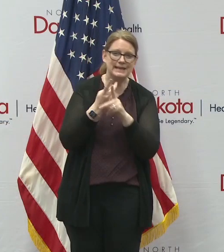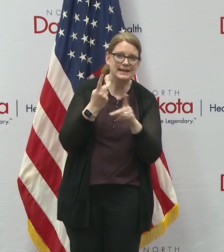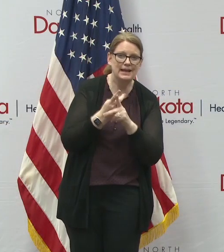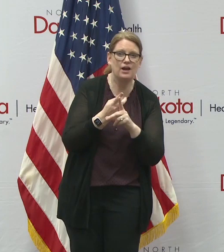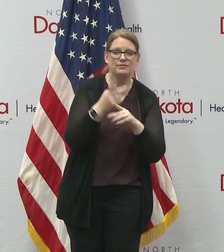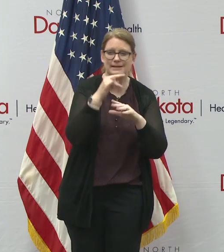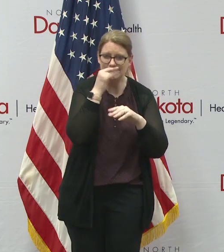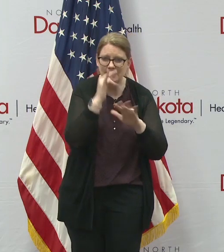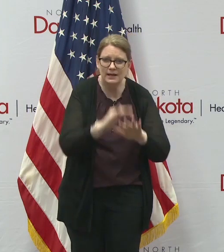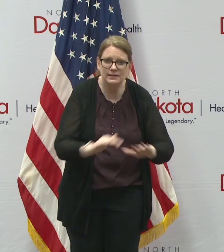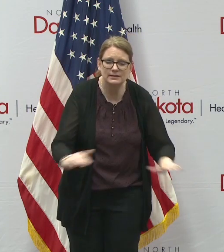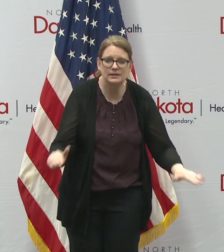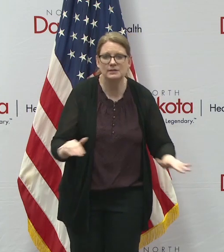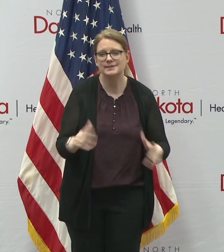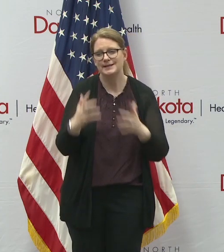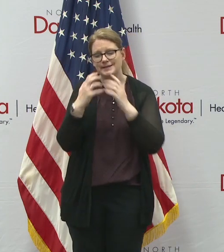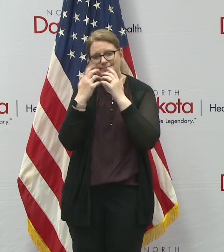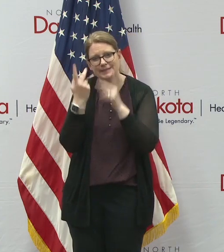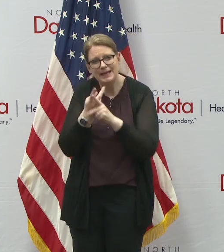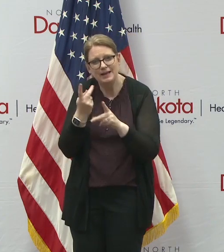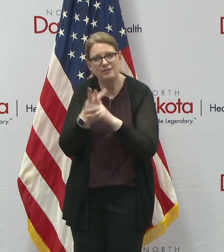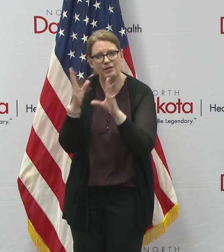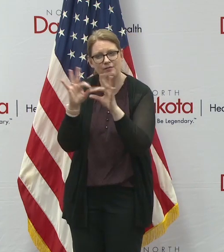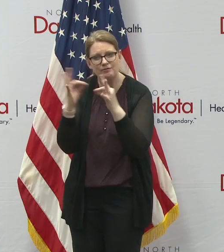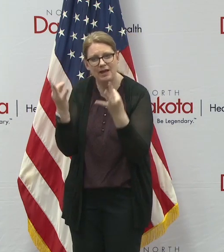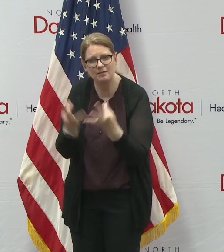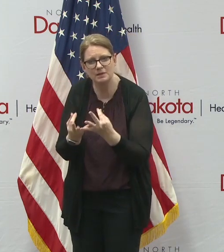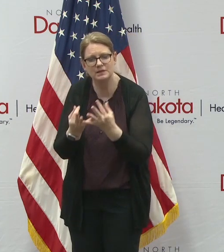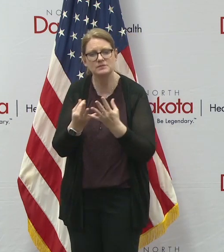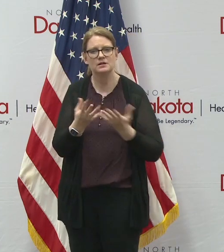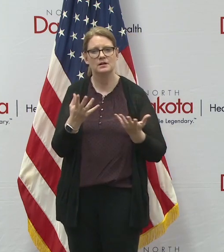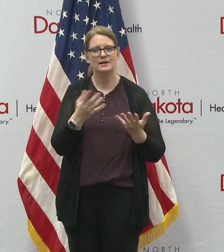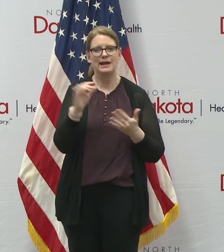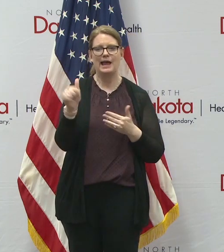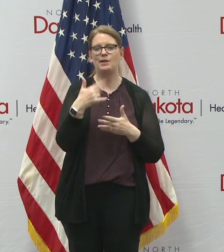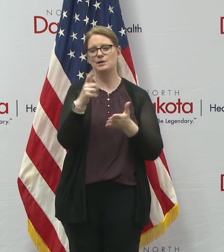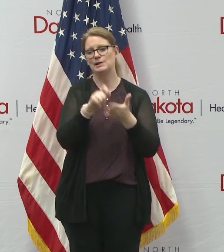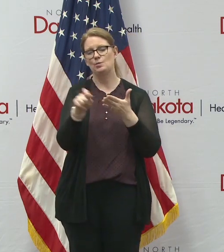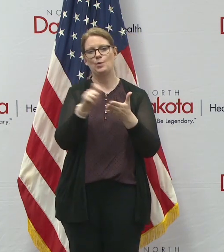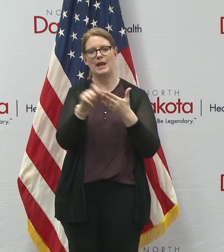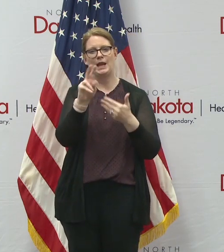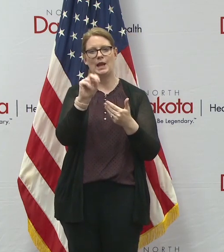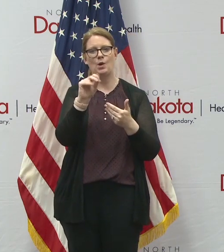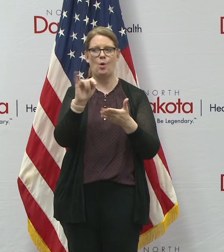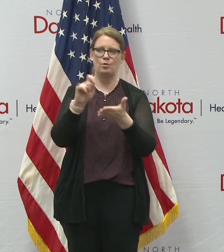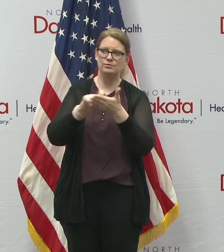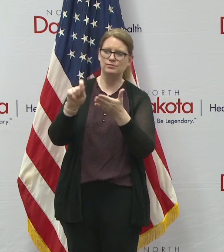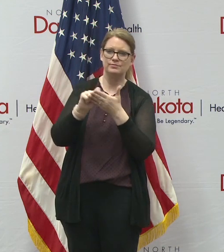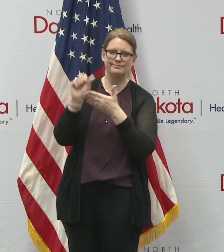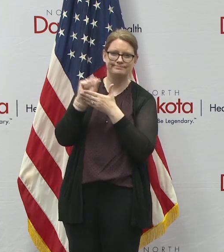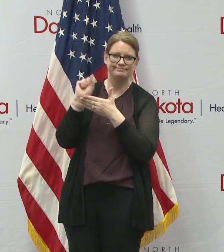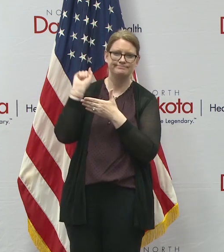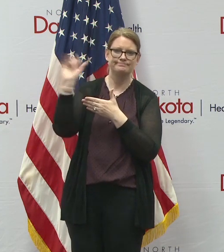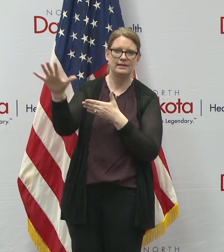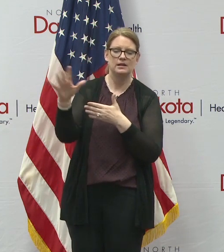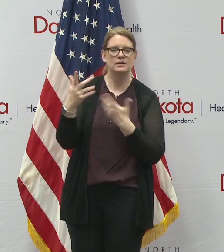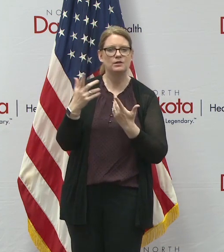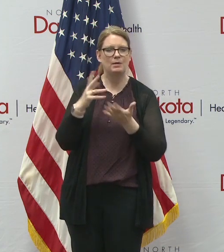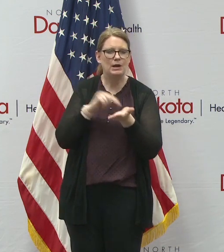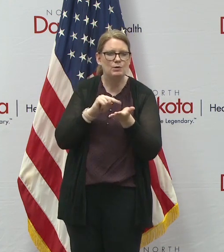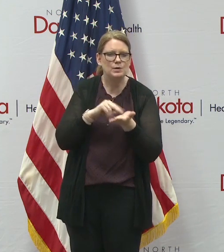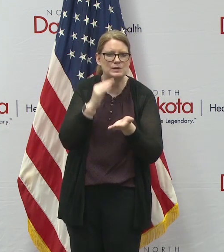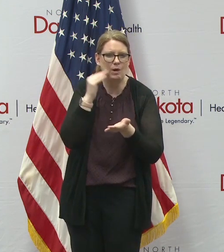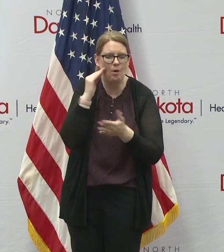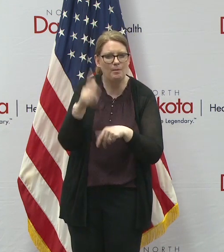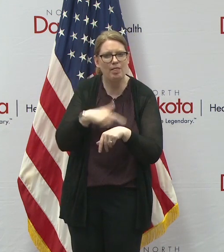all the people that are looking after their loved ones, anybody that's written a note to somebody who is in a long-term care facility